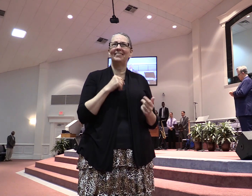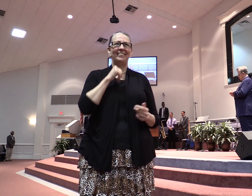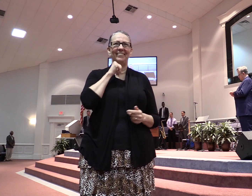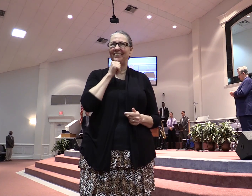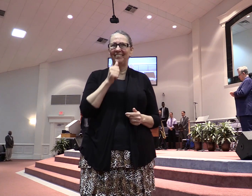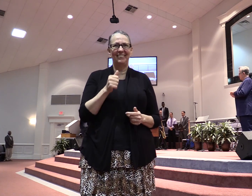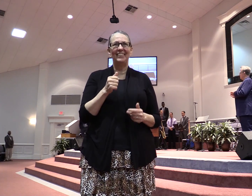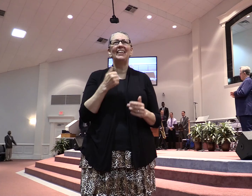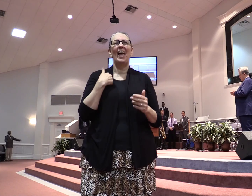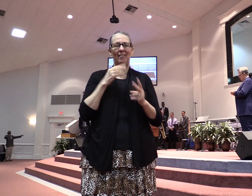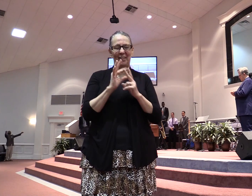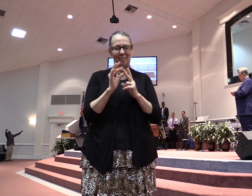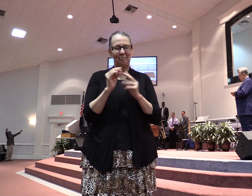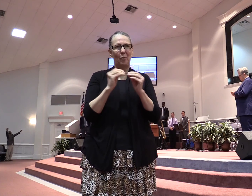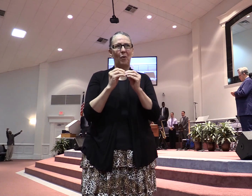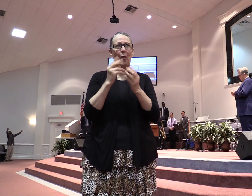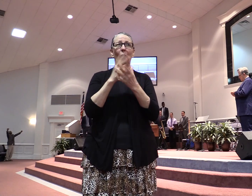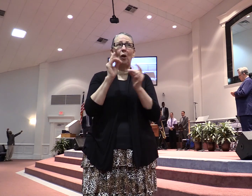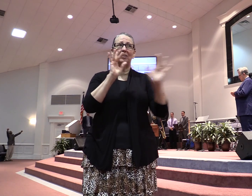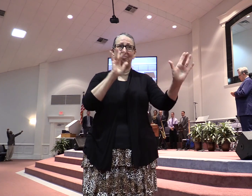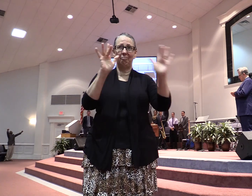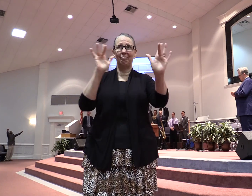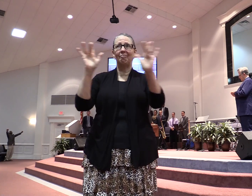The Holy Ghost is speaking to people in this room right now.